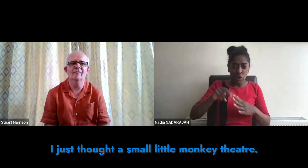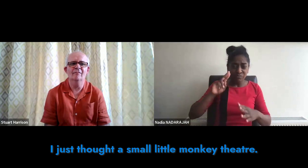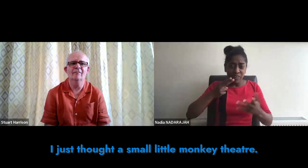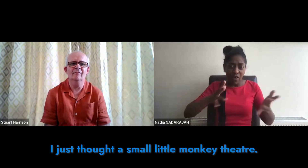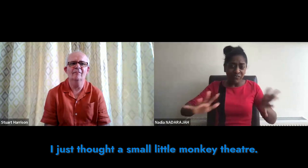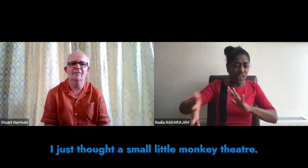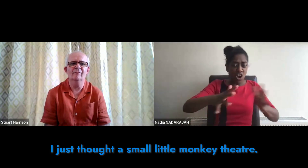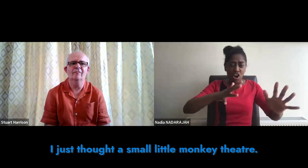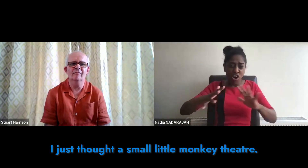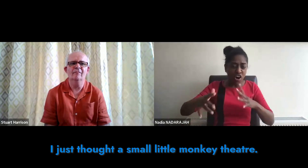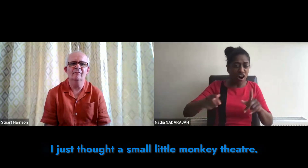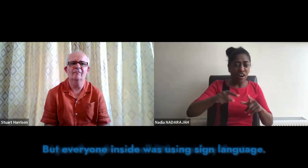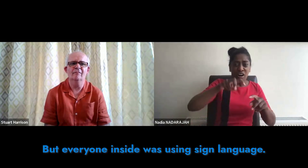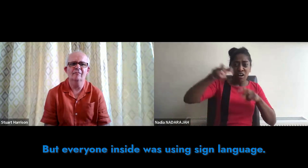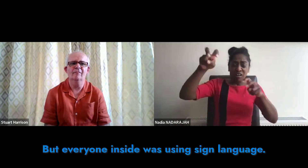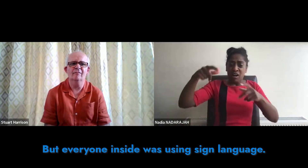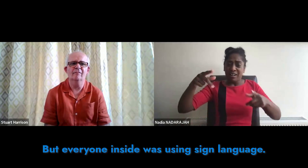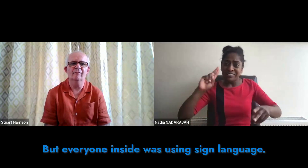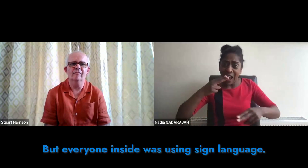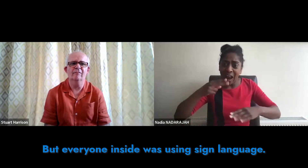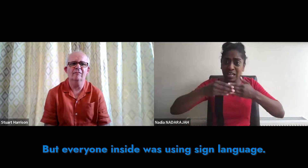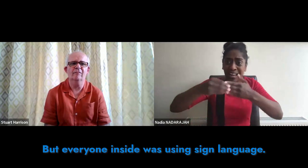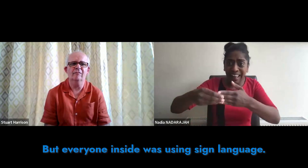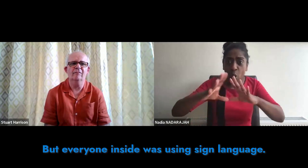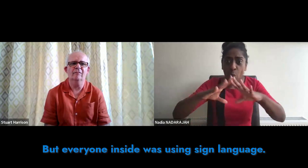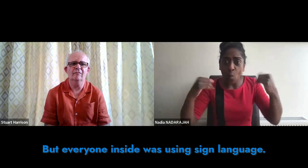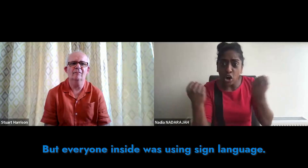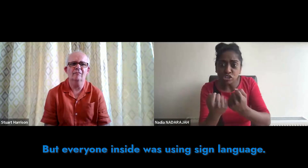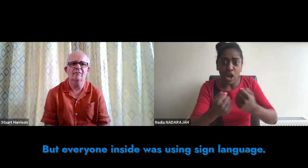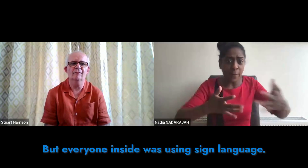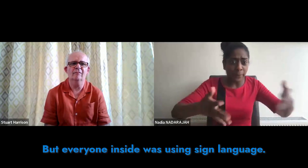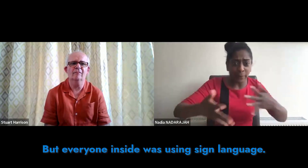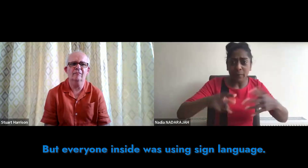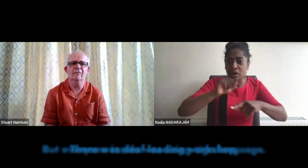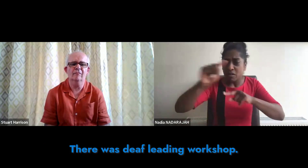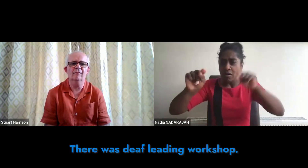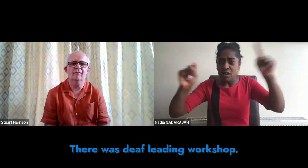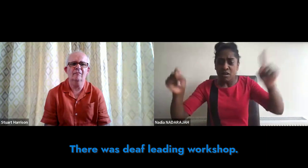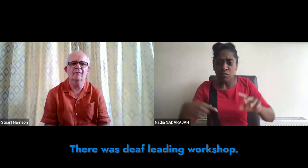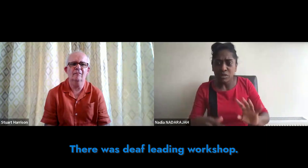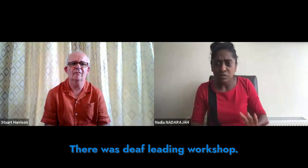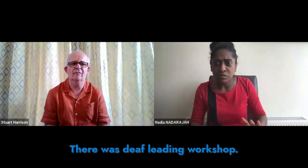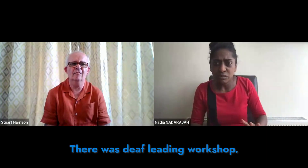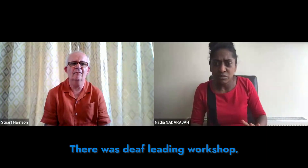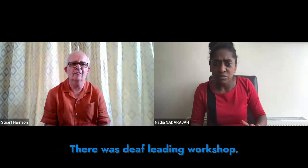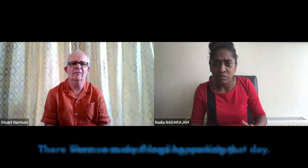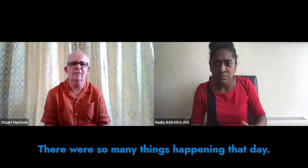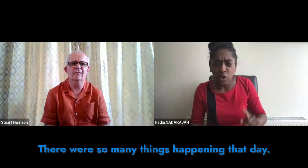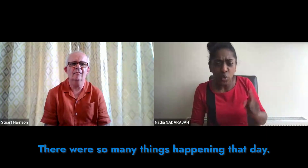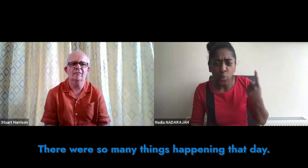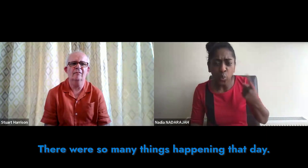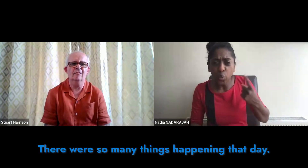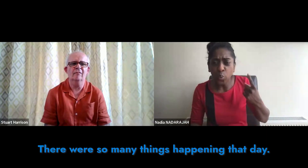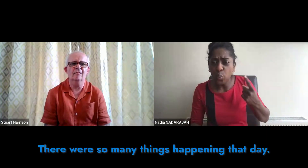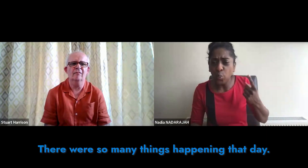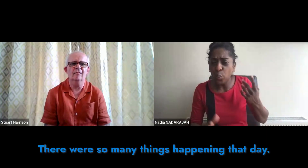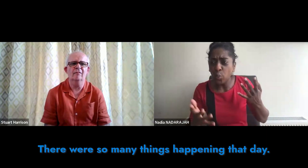small little manky theatre, but everyone inside there was using sign language. There was deaf leading workshop. There were so